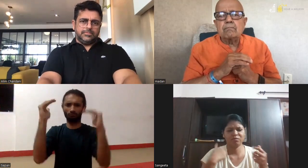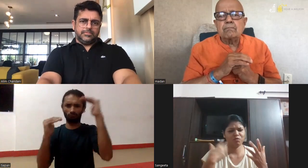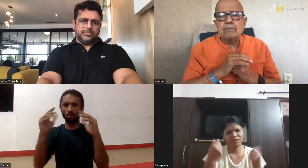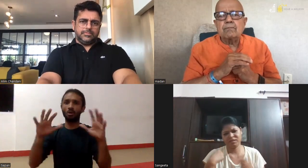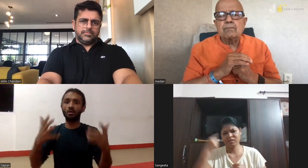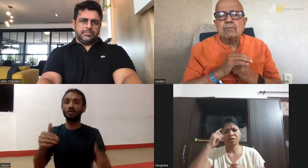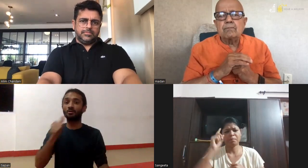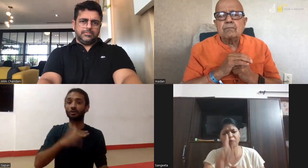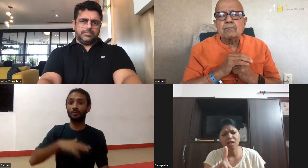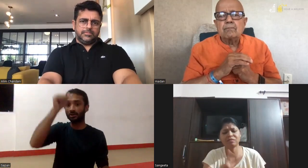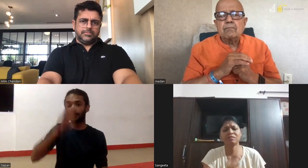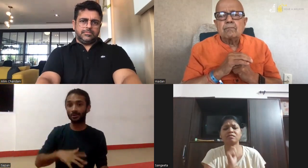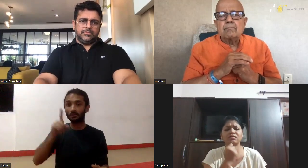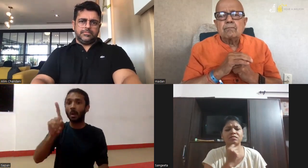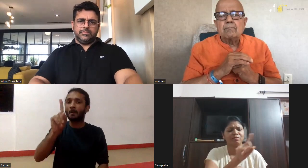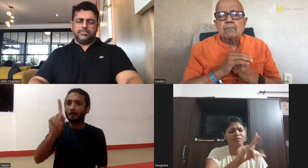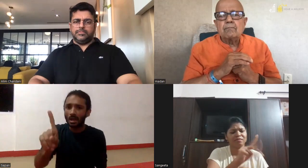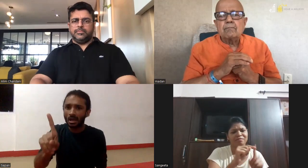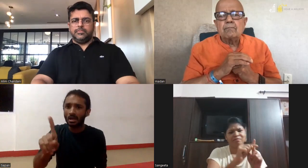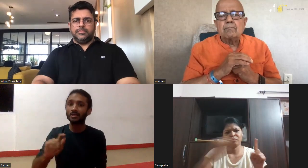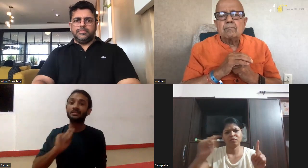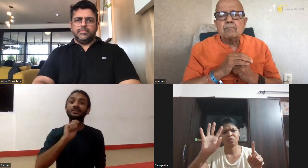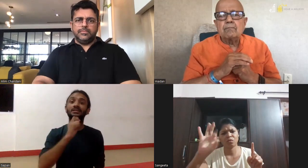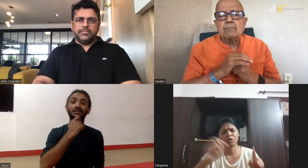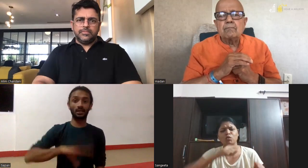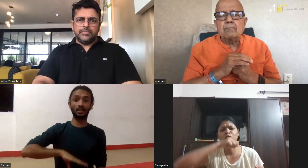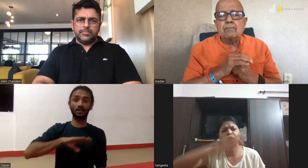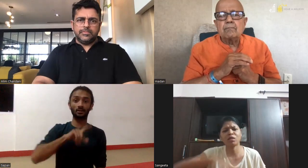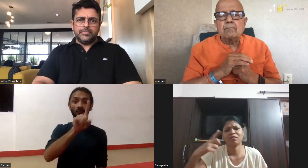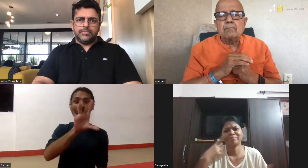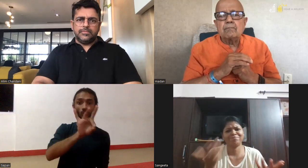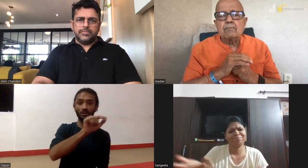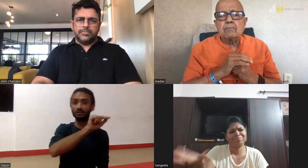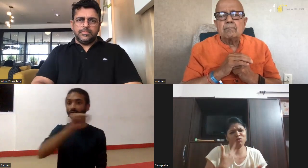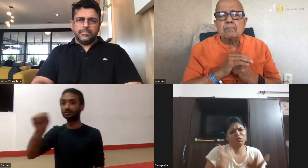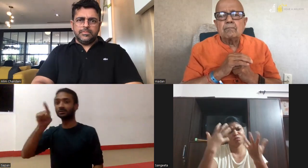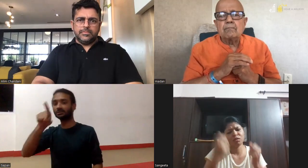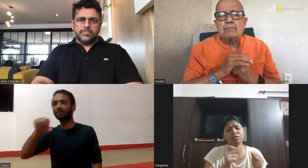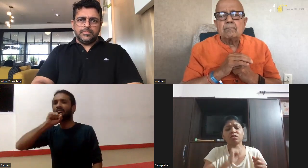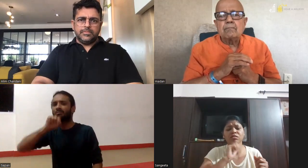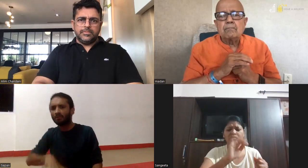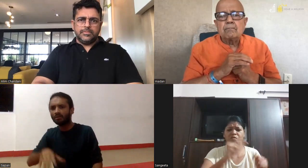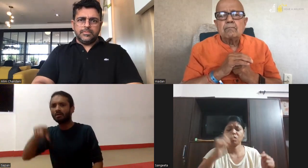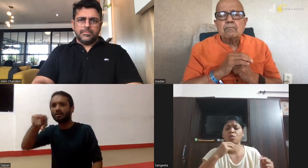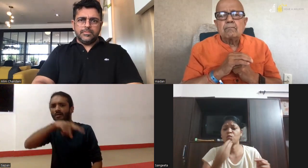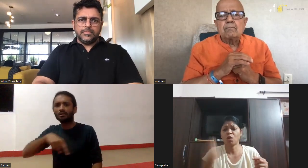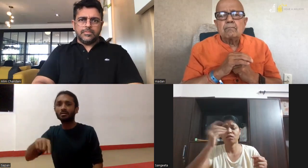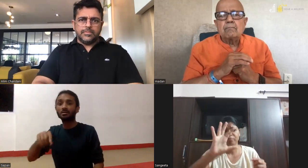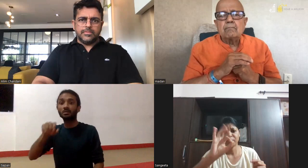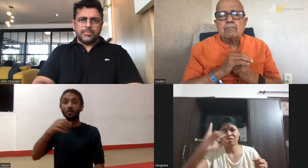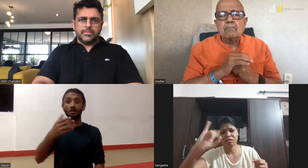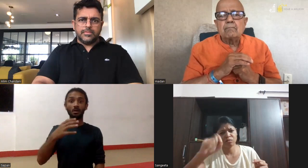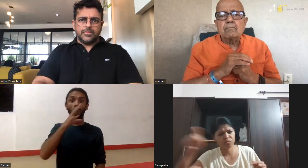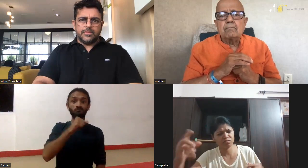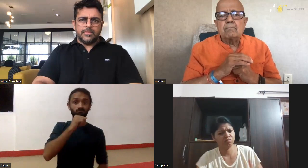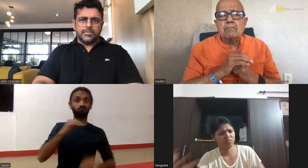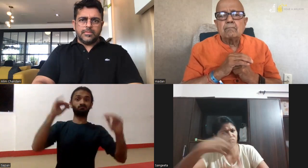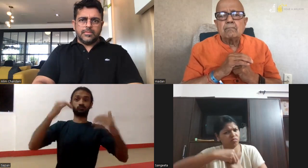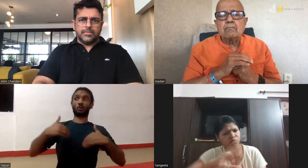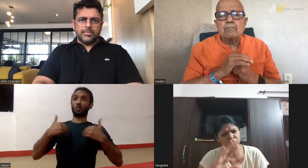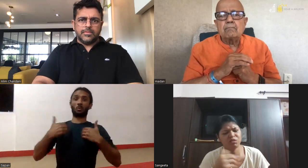That train has to stop. We have to advocate and get our childs to develop, our children to develop. That's a very